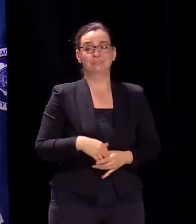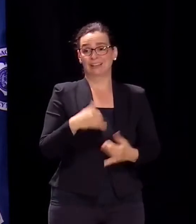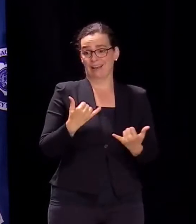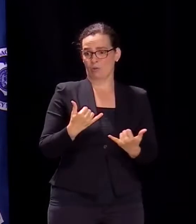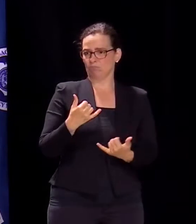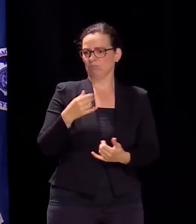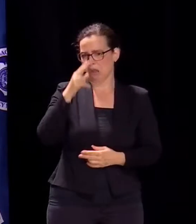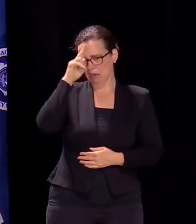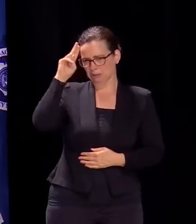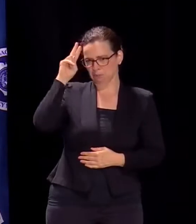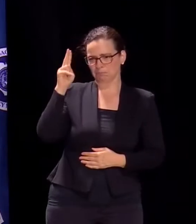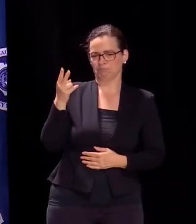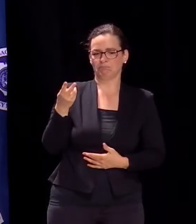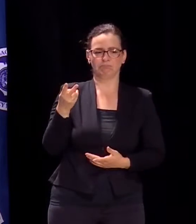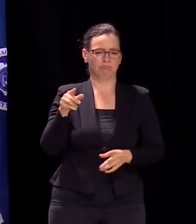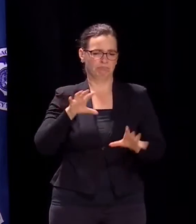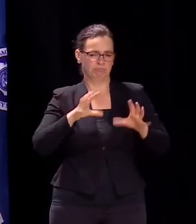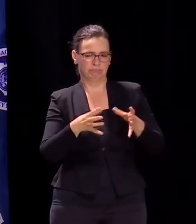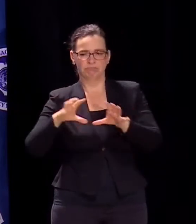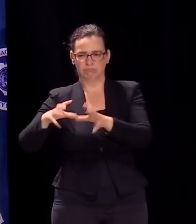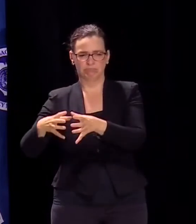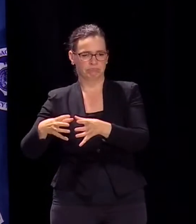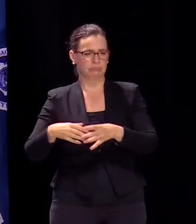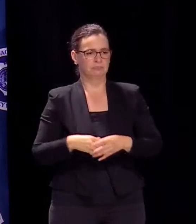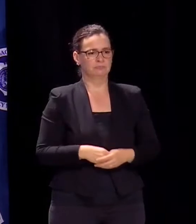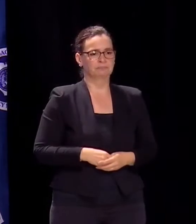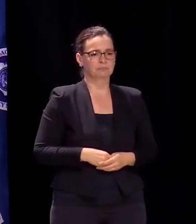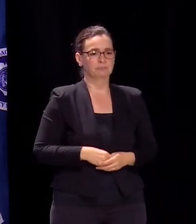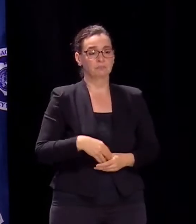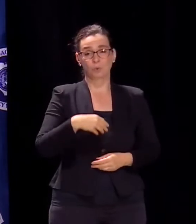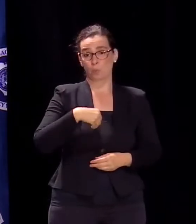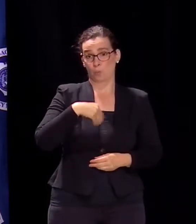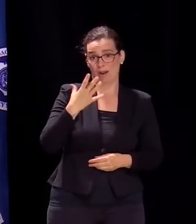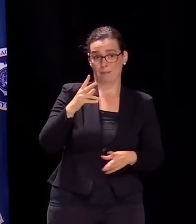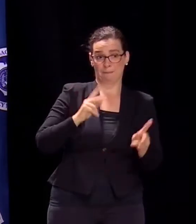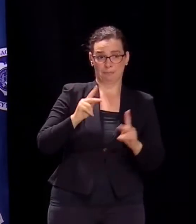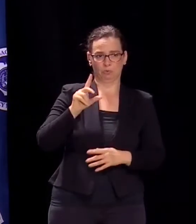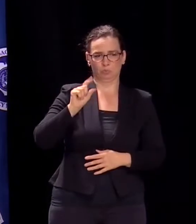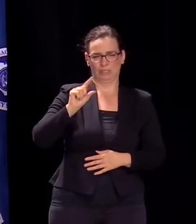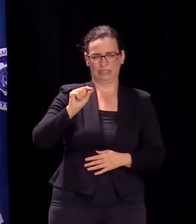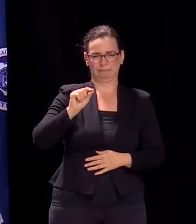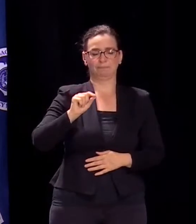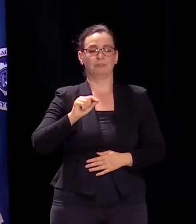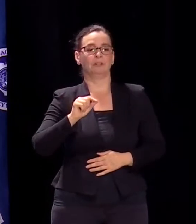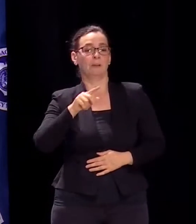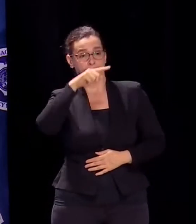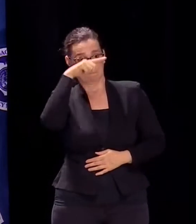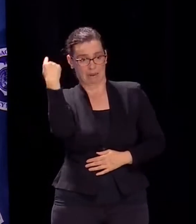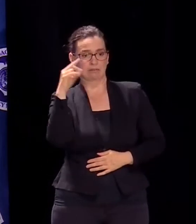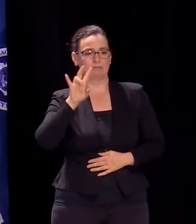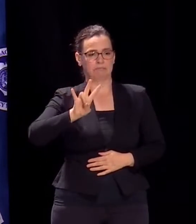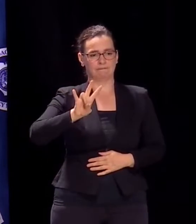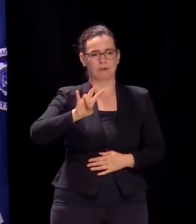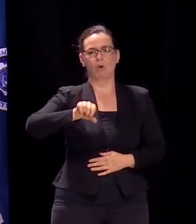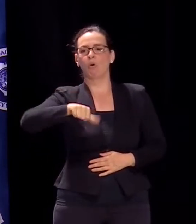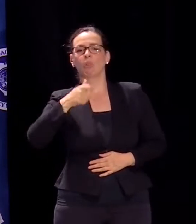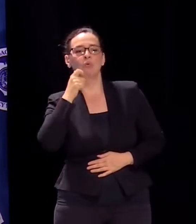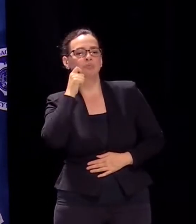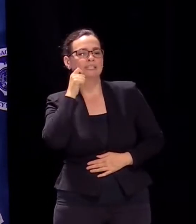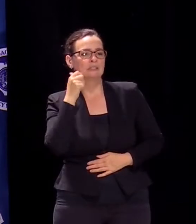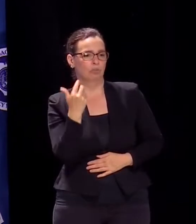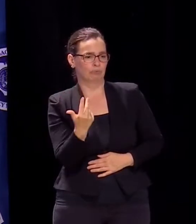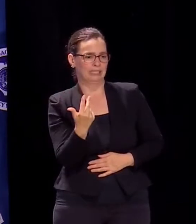Caucasian, 7 African American, 3 of another race, and 4 who have not shared their demographic information with us. To date,